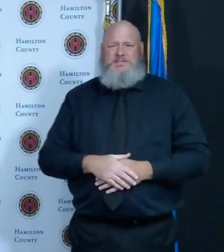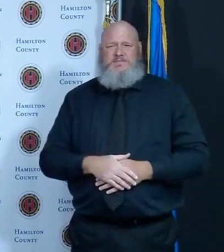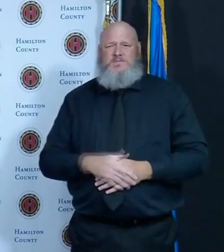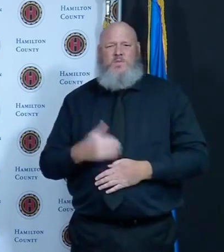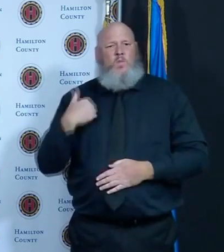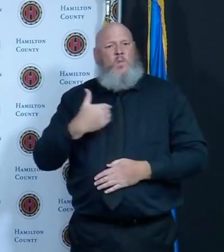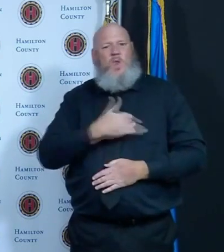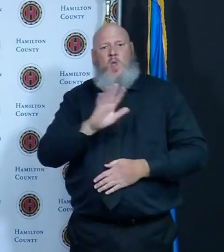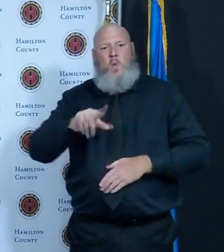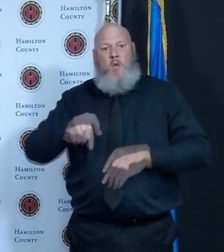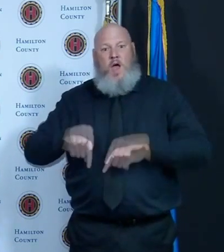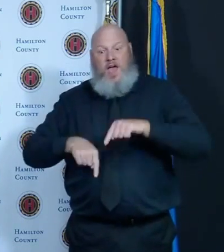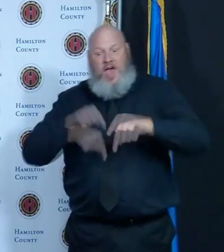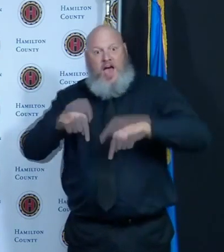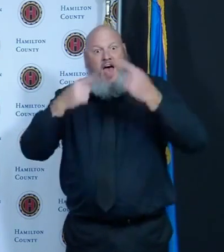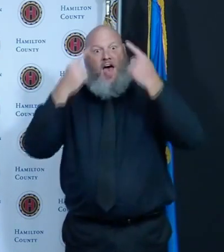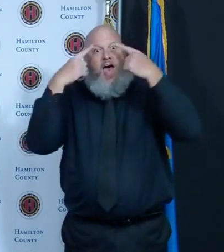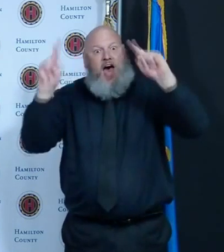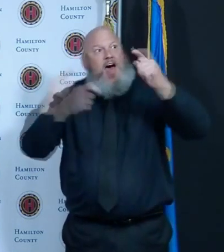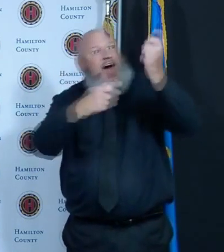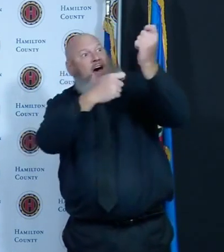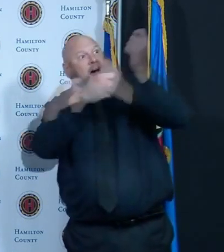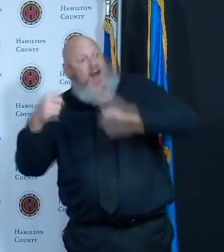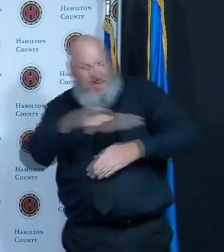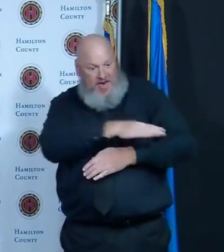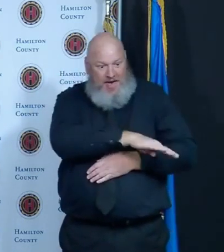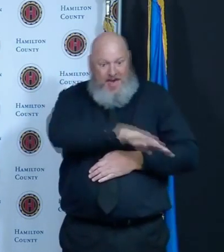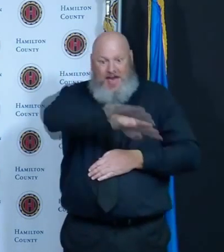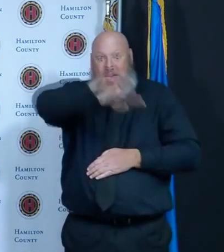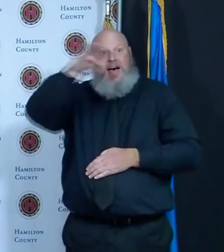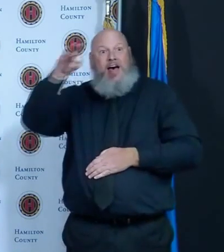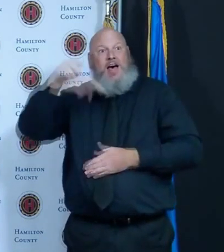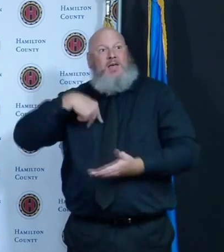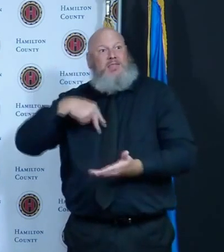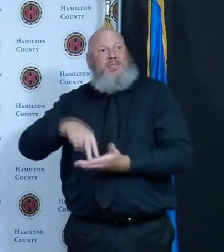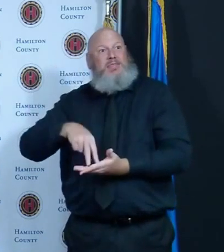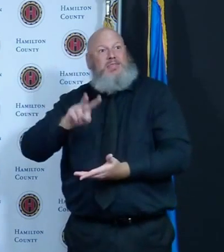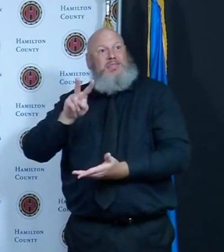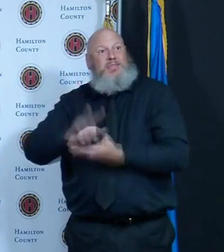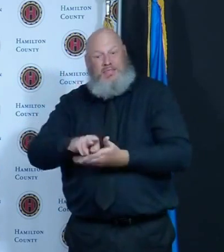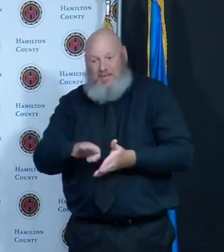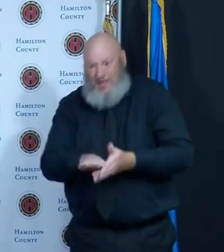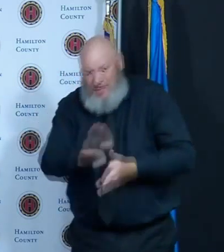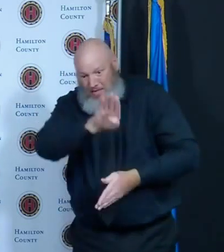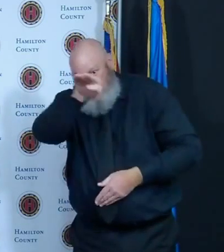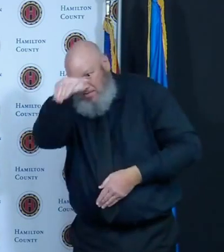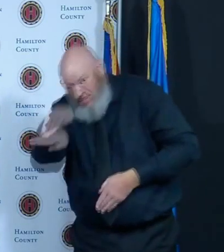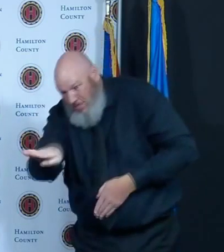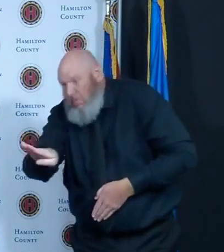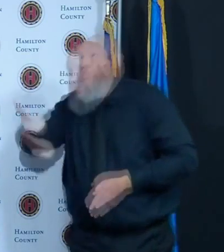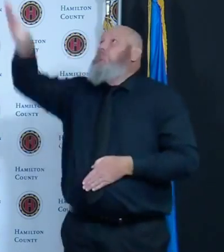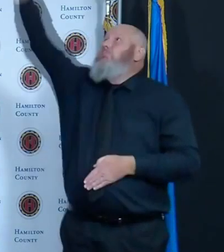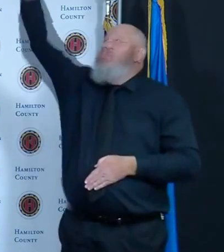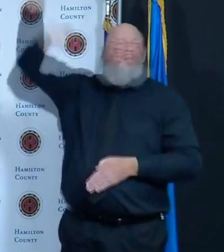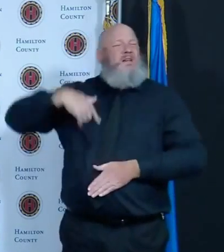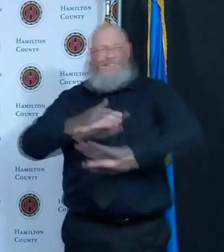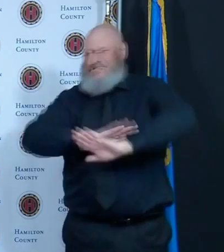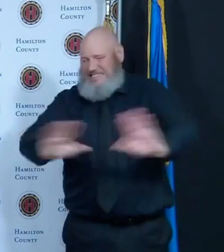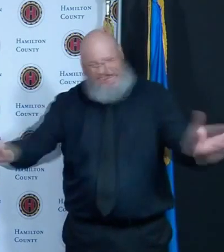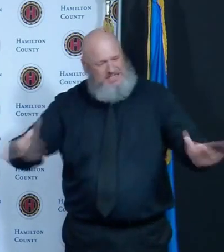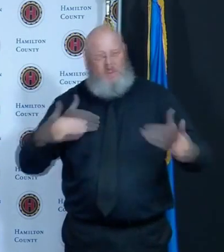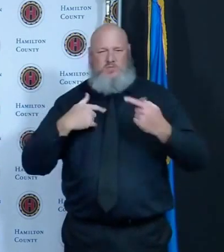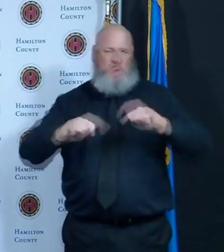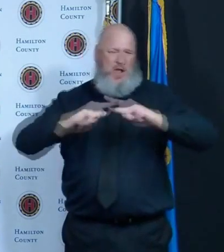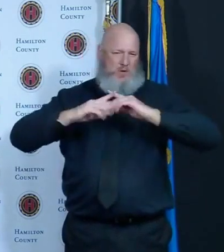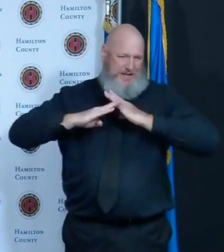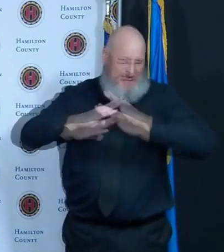good job, particularly here in Hamilton County. We just can't afford to change our behavior right now. With that, I would like to